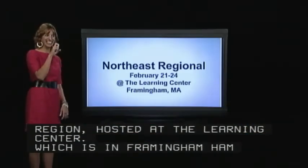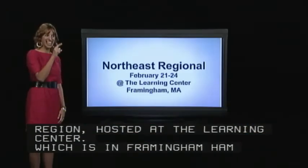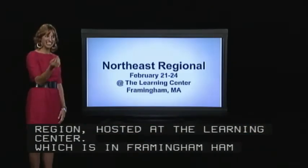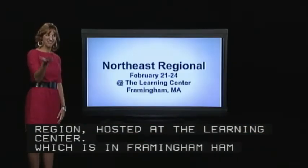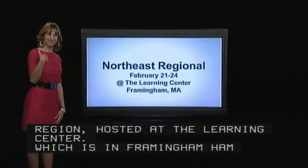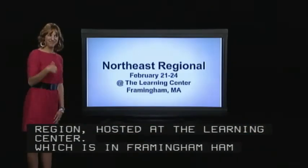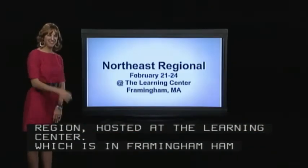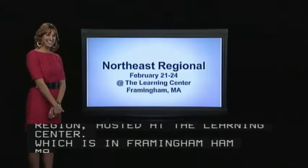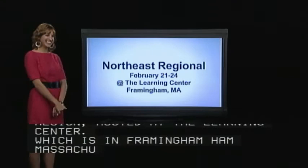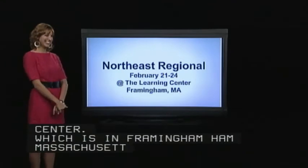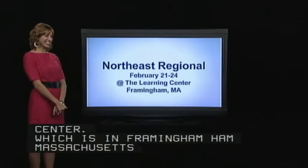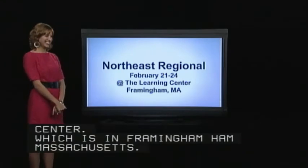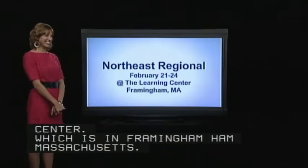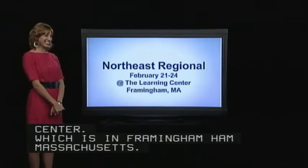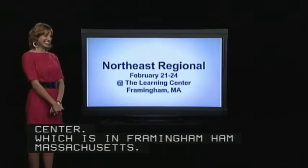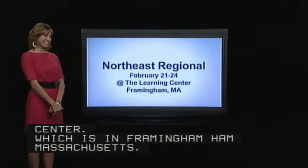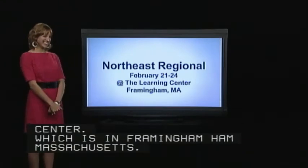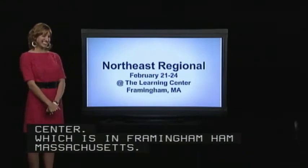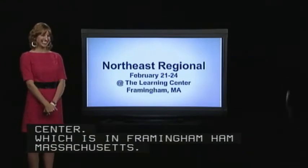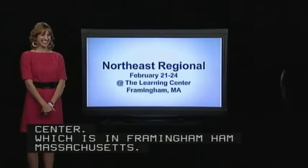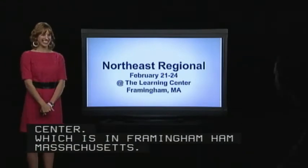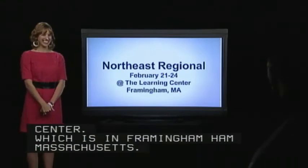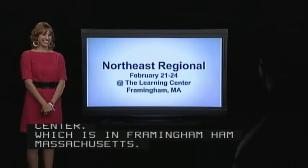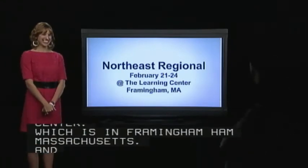And I have our final guest, if you could come on up.